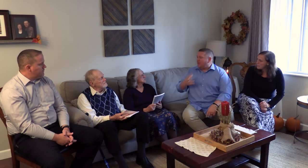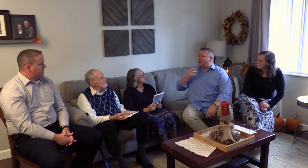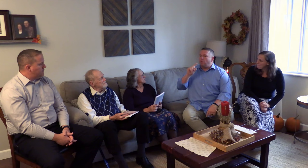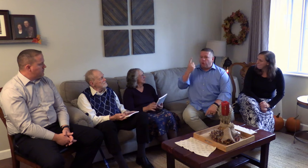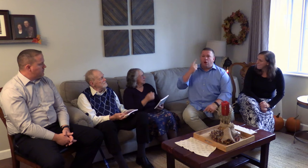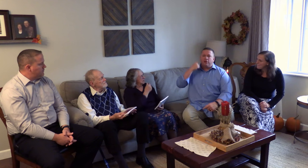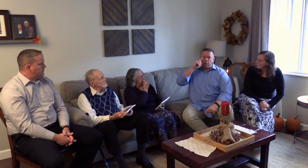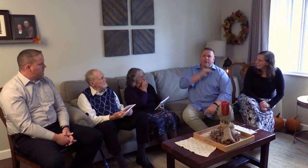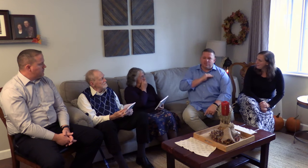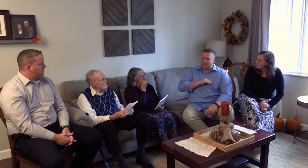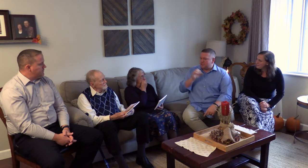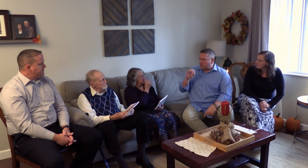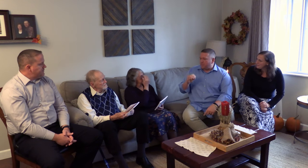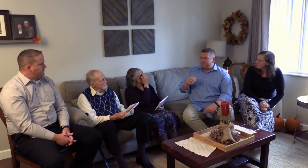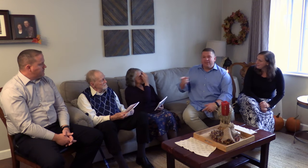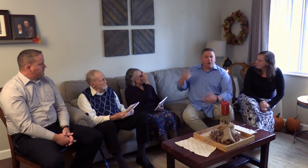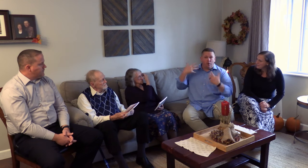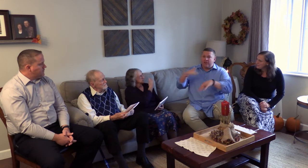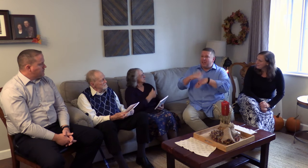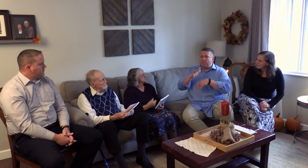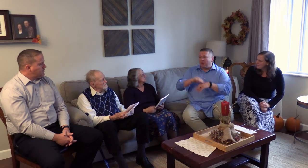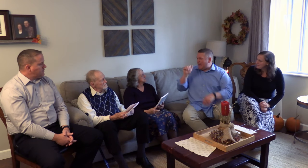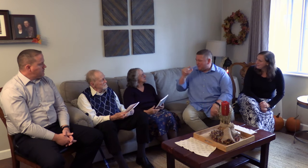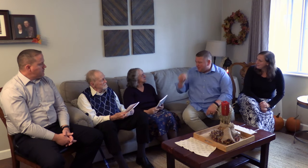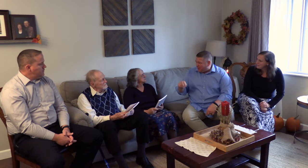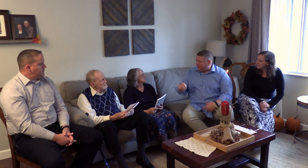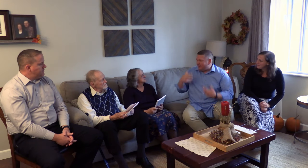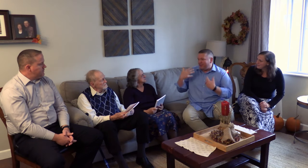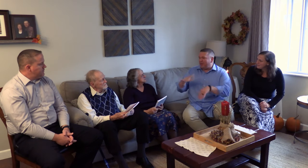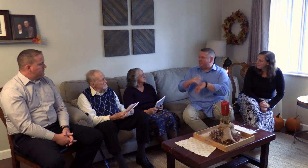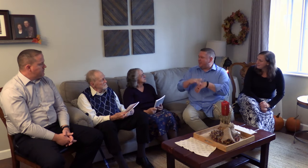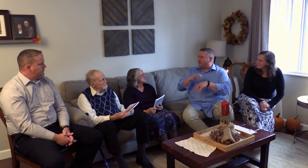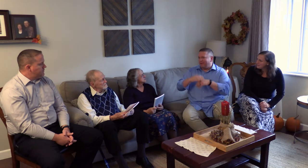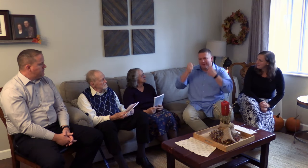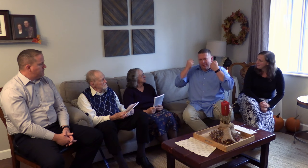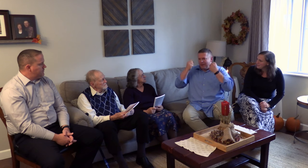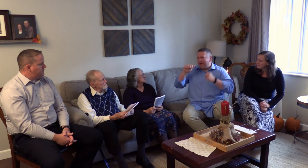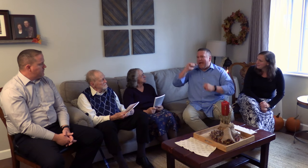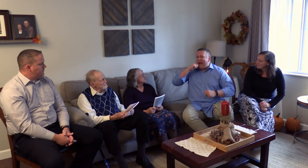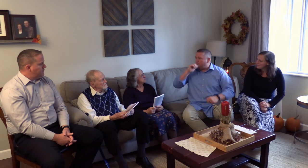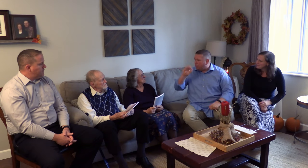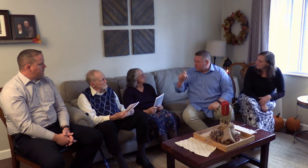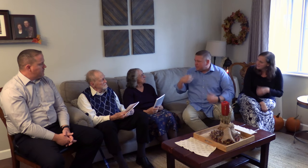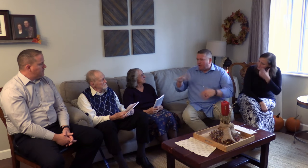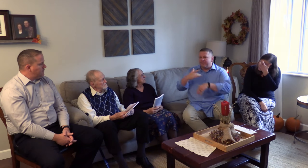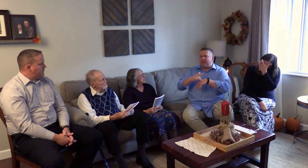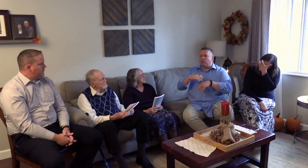and one dollar is for missions so they're already available on amazon and already available on uh apple books they're already available